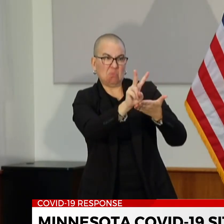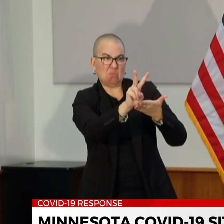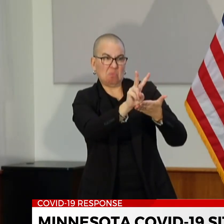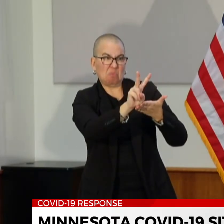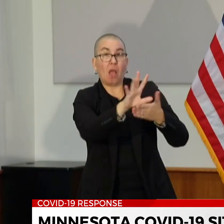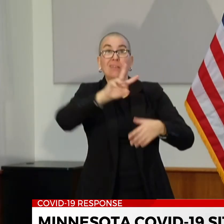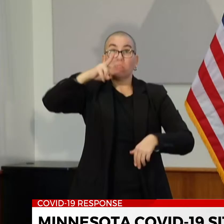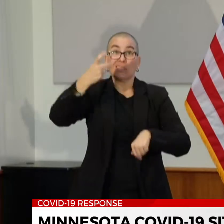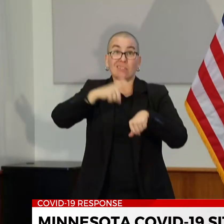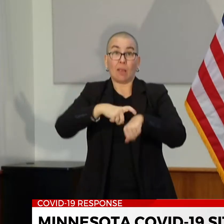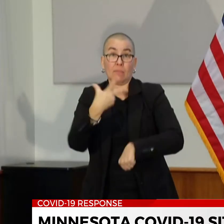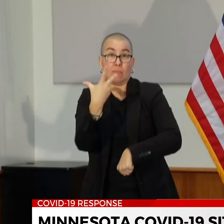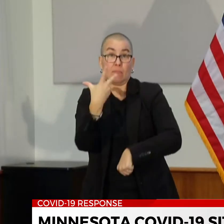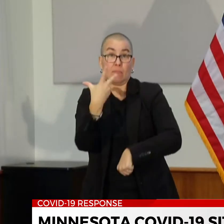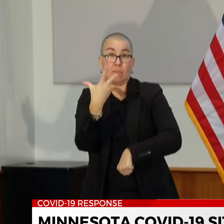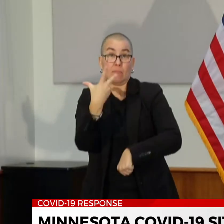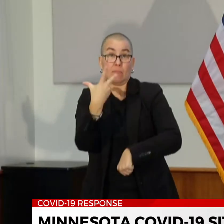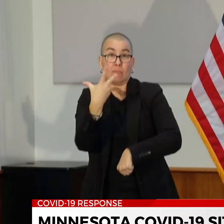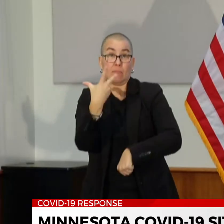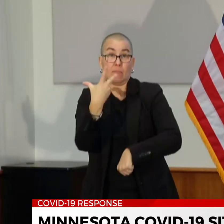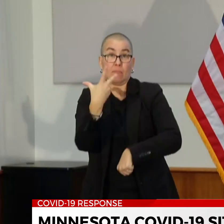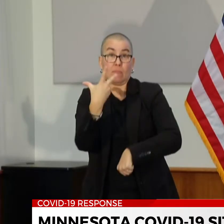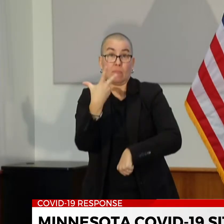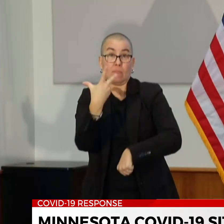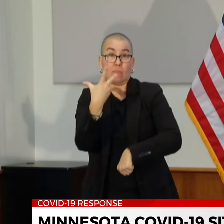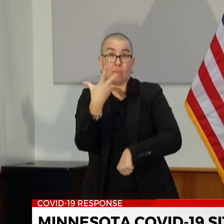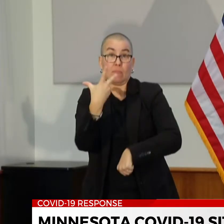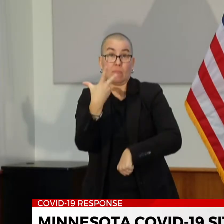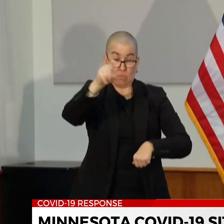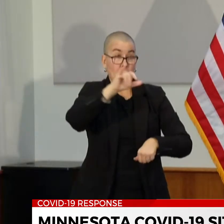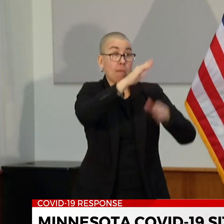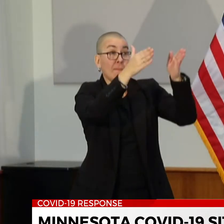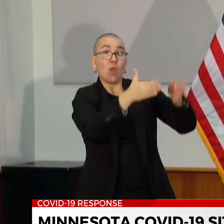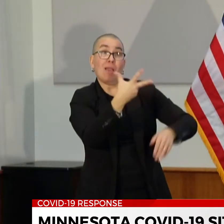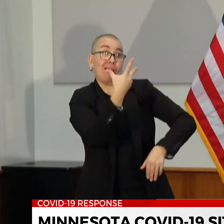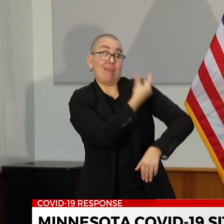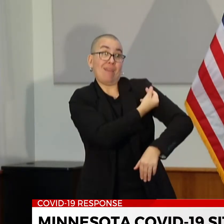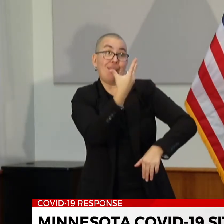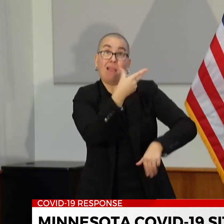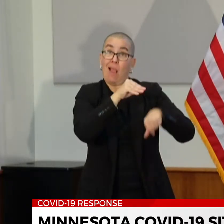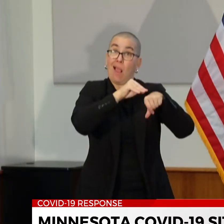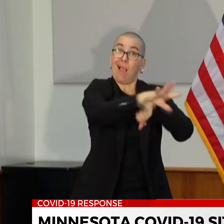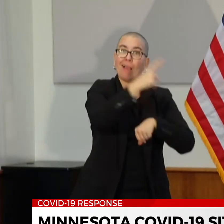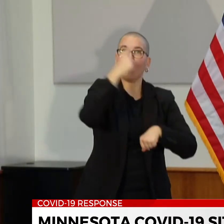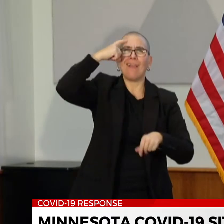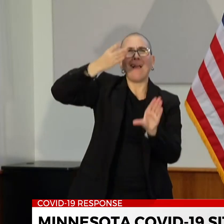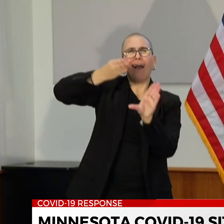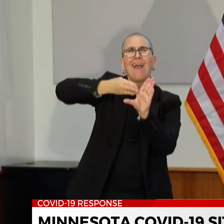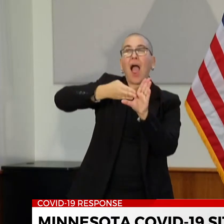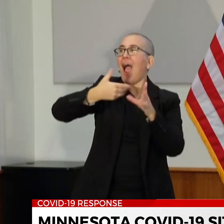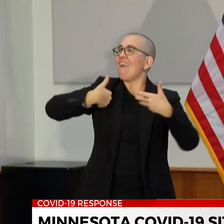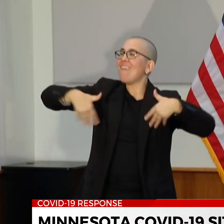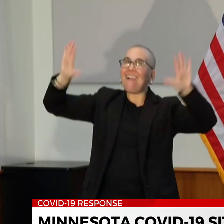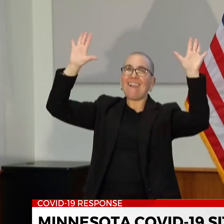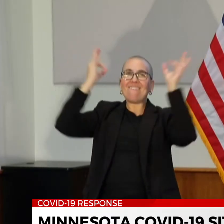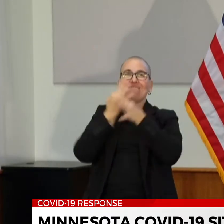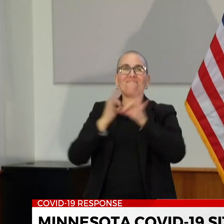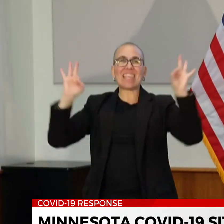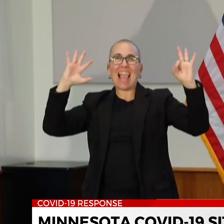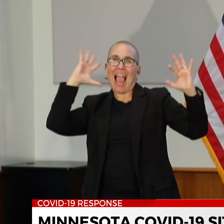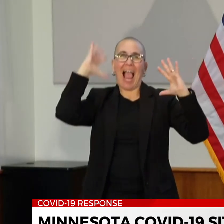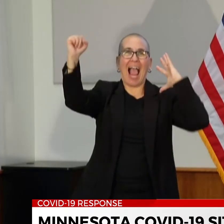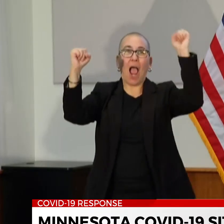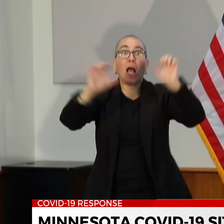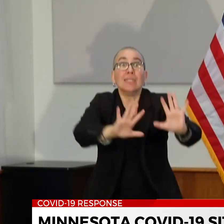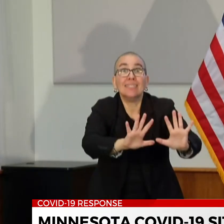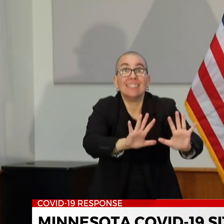going to get that first shot and say, woohoo, I'm out of here? And what happens during that 2 weeks before they get it? What's it going to look like? When do you have immunity? When do